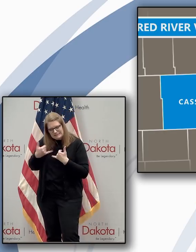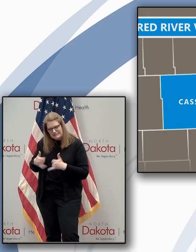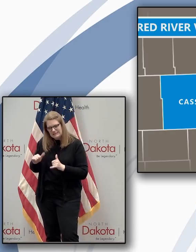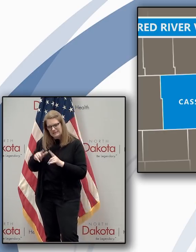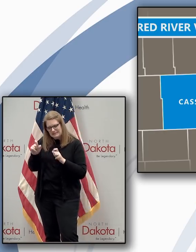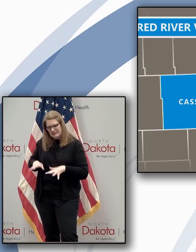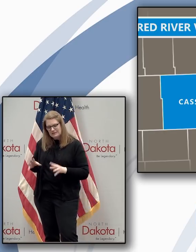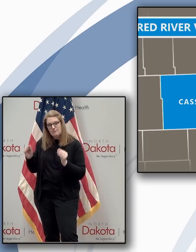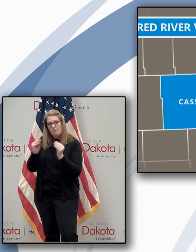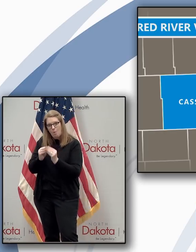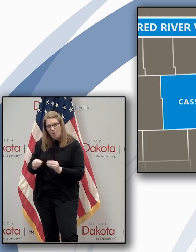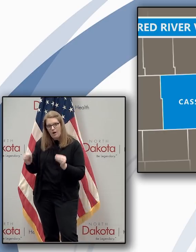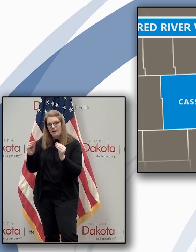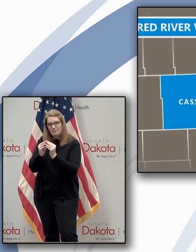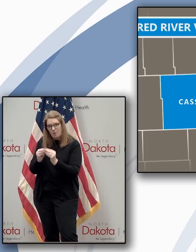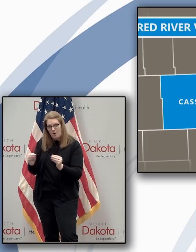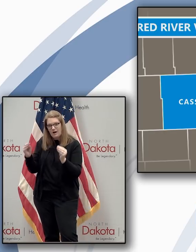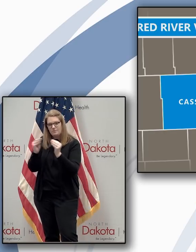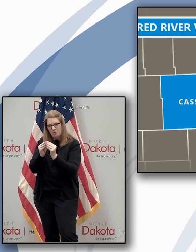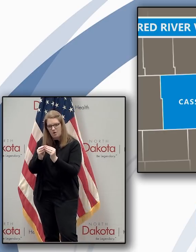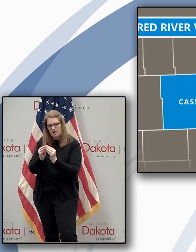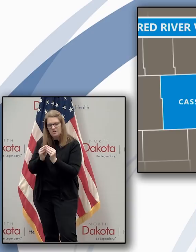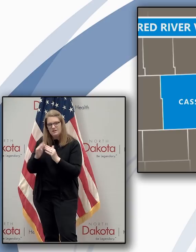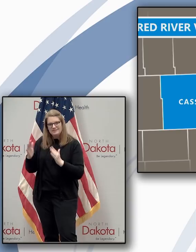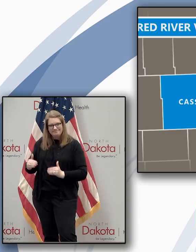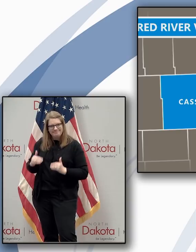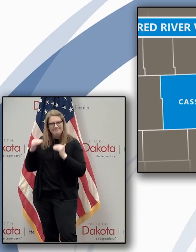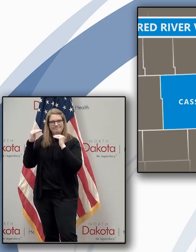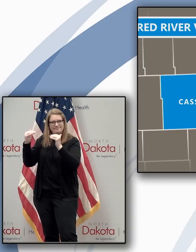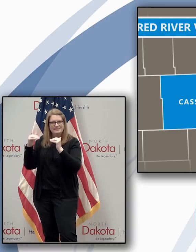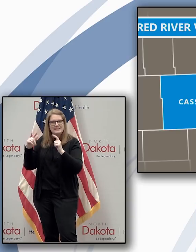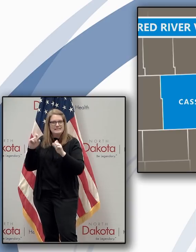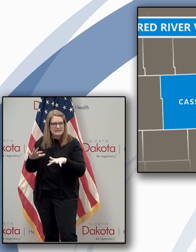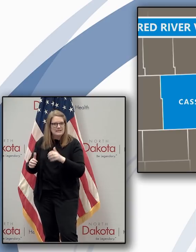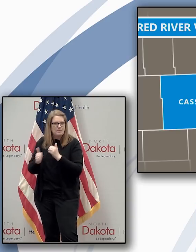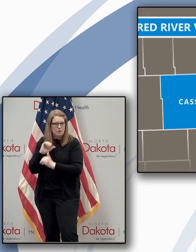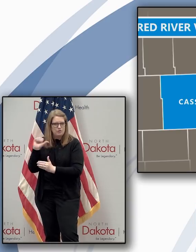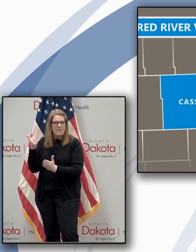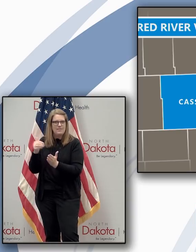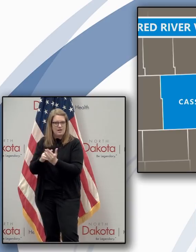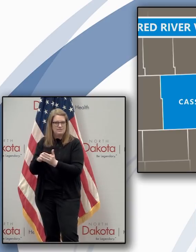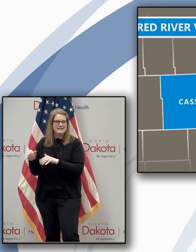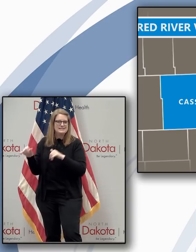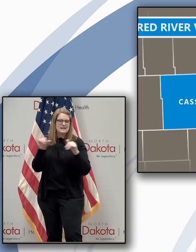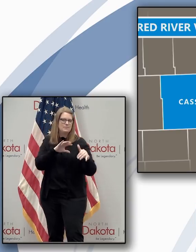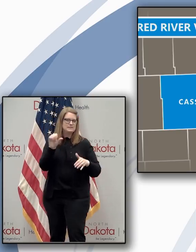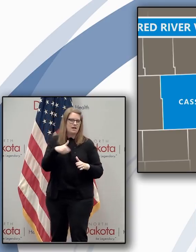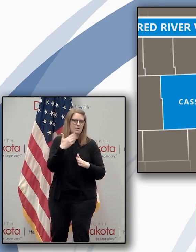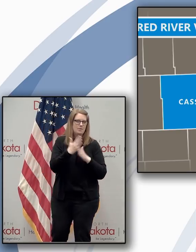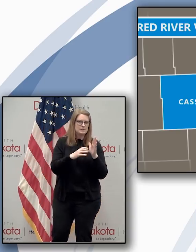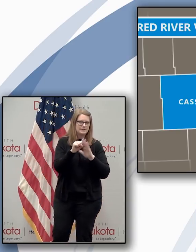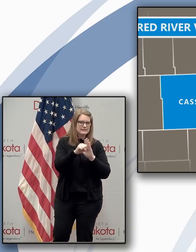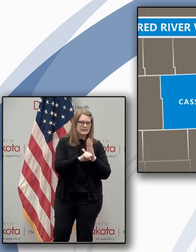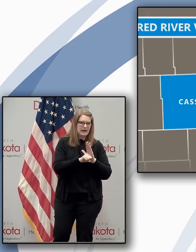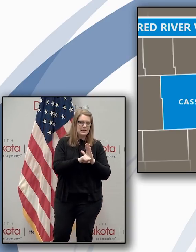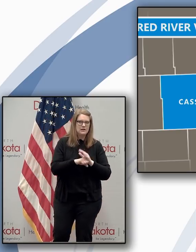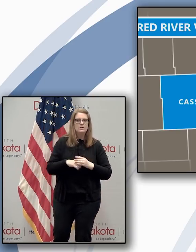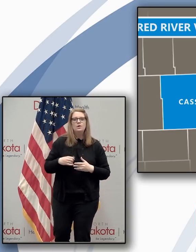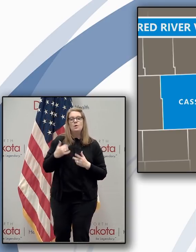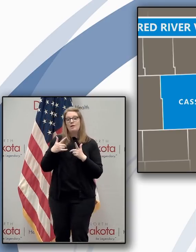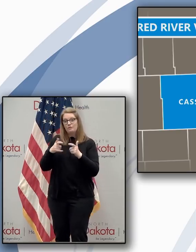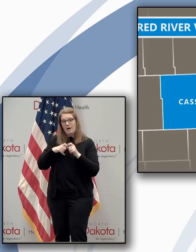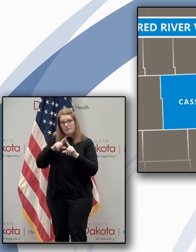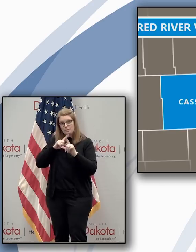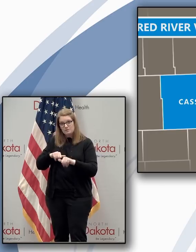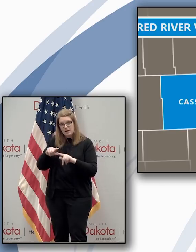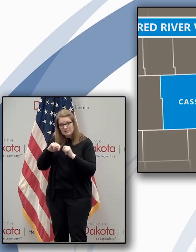test, per 10,000 that we've done in other parts of the state. We do have rapid response teams